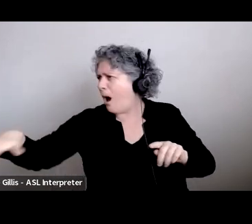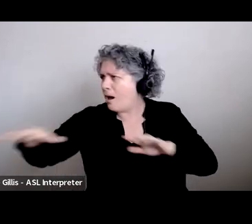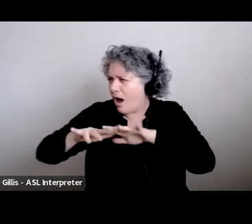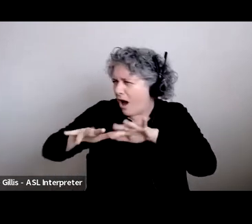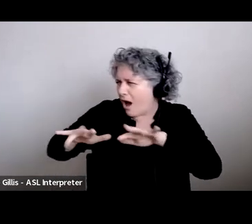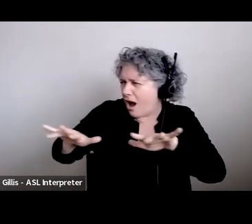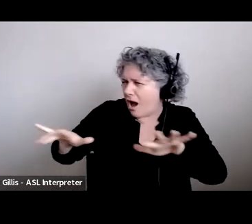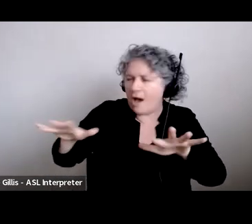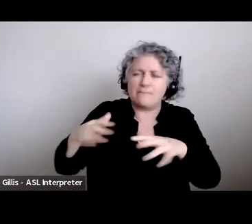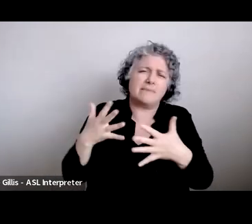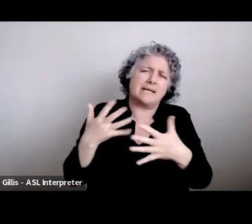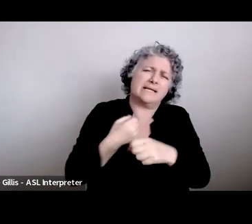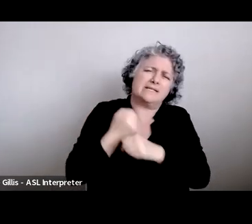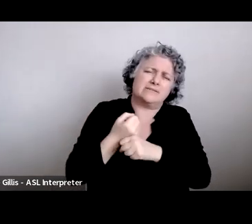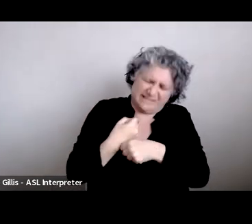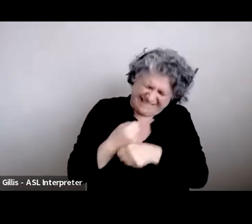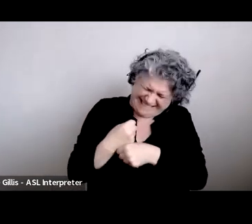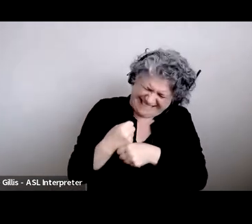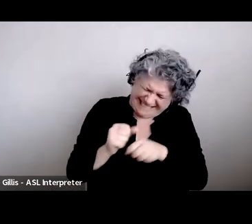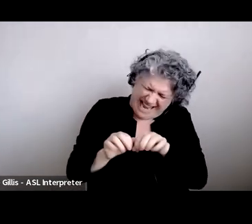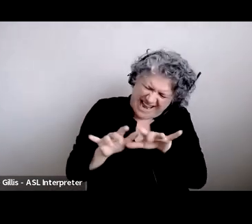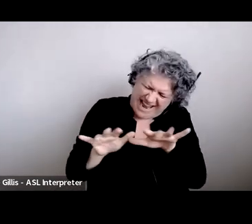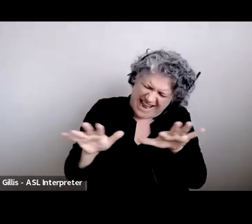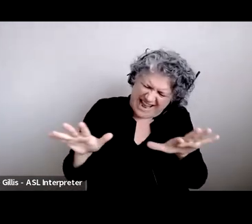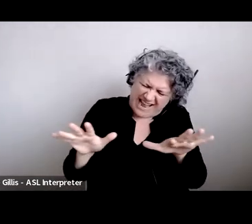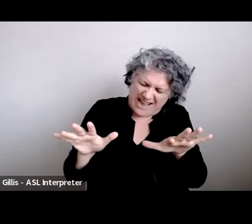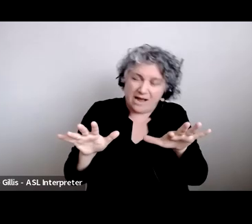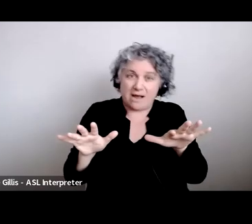it's not everyone's going to get that.